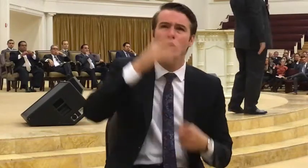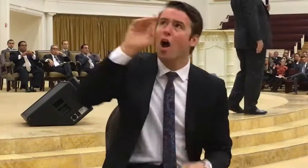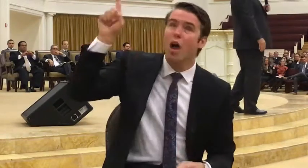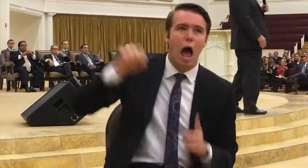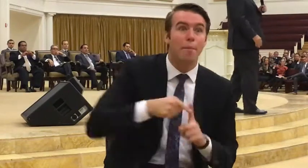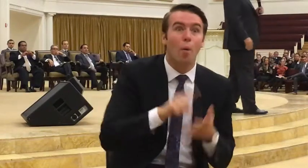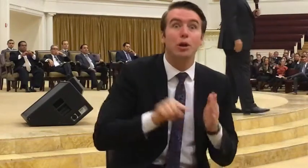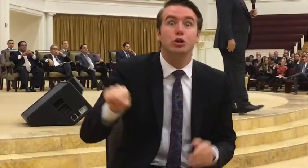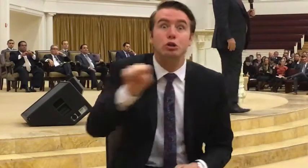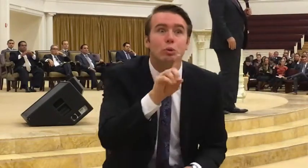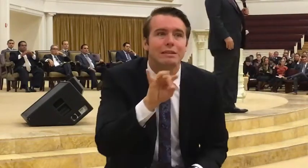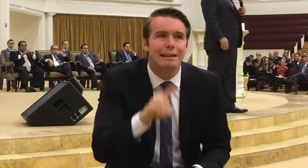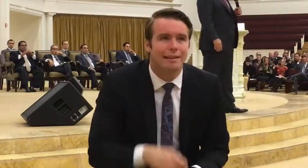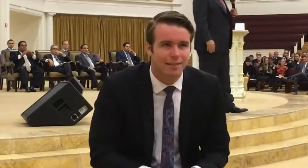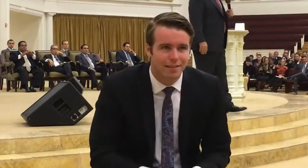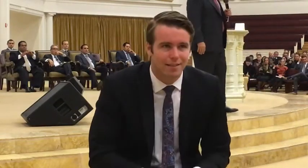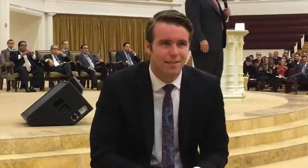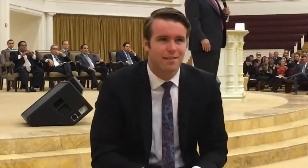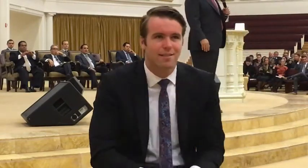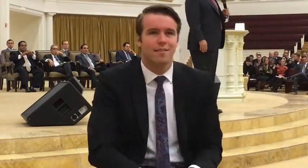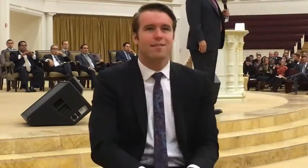did?